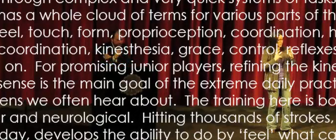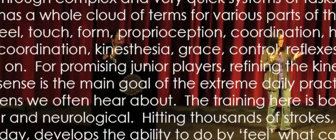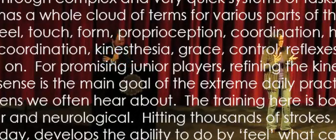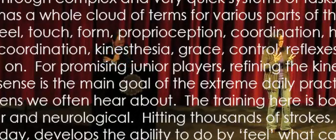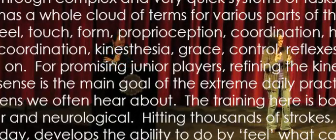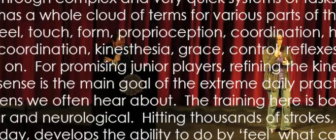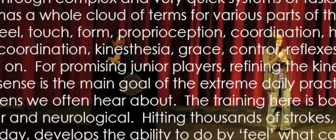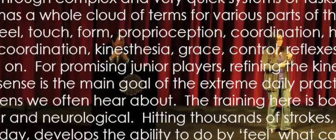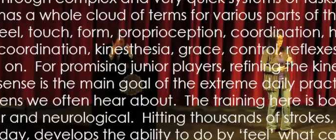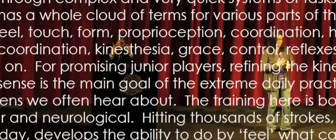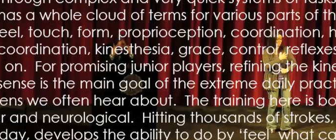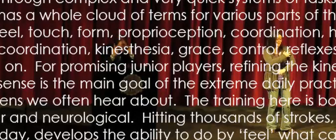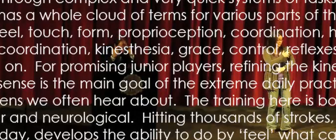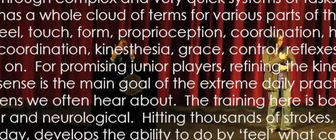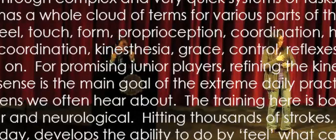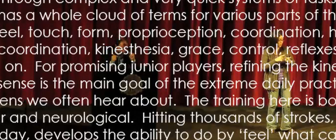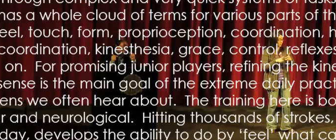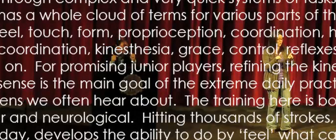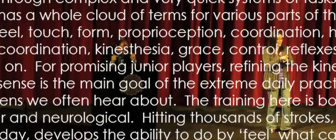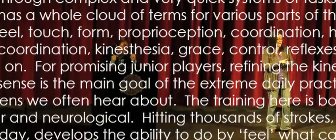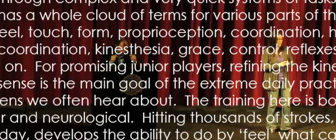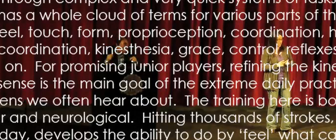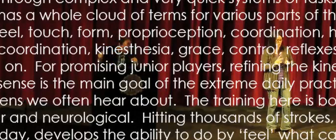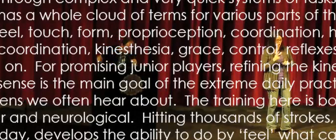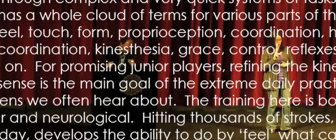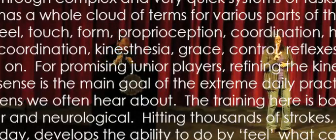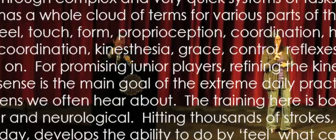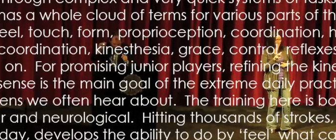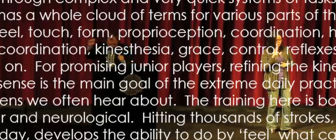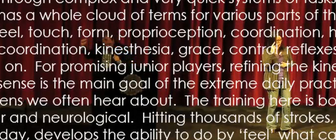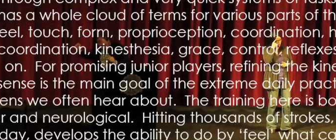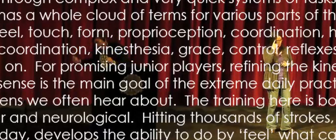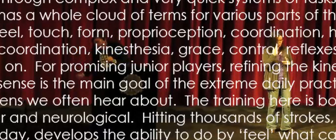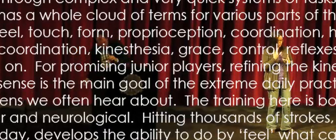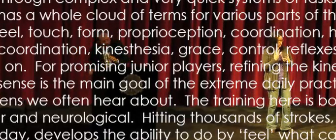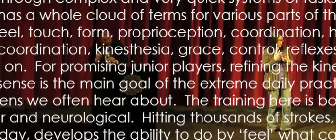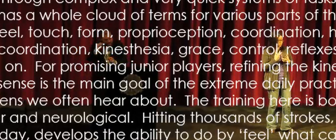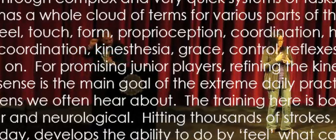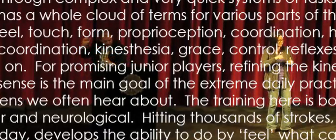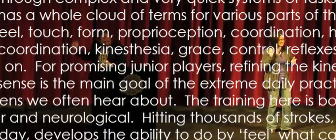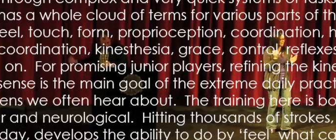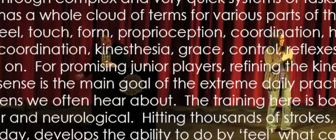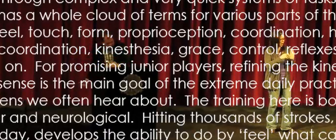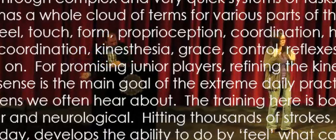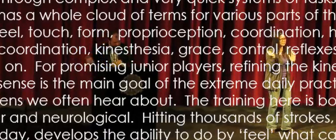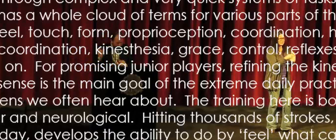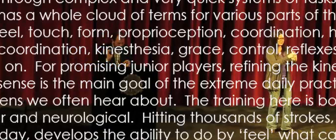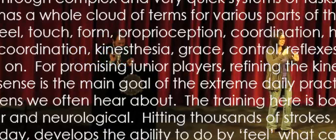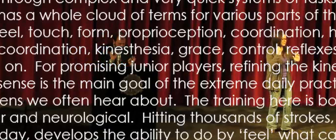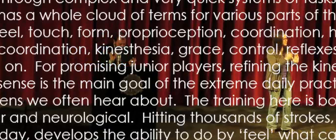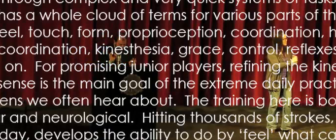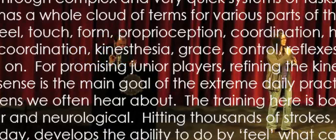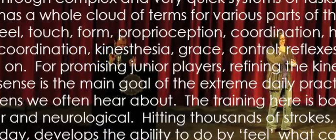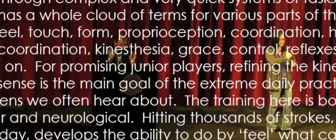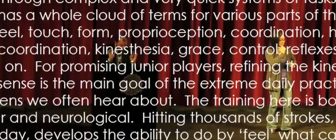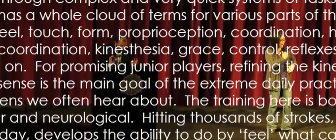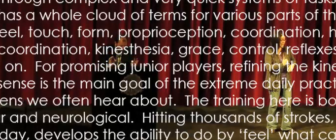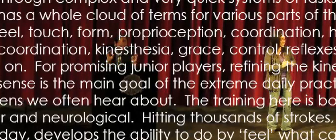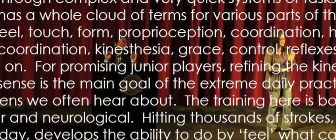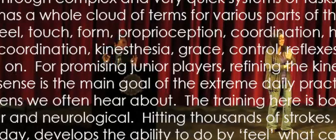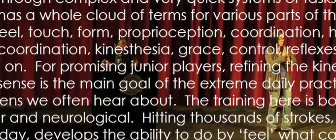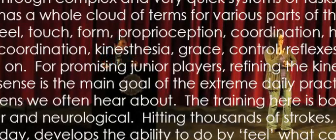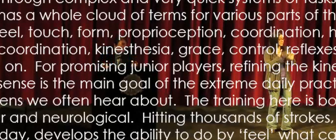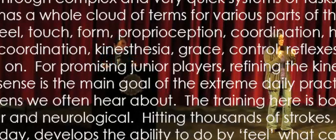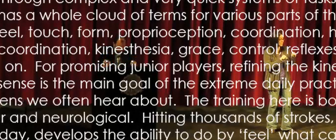both muscular and neurological. Hitting thousands of strokes day after day develops the ability to